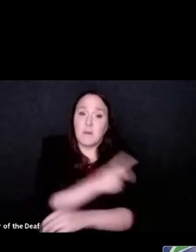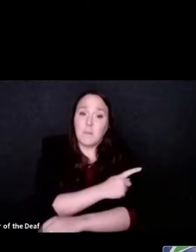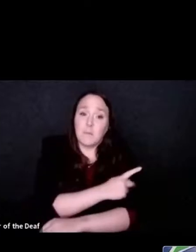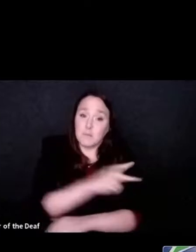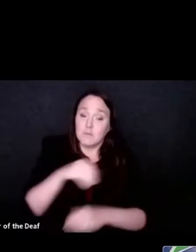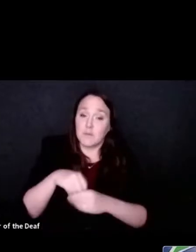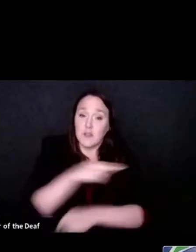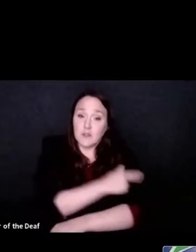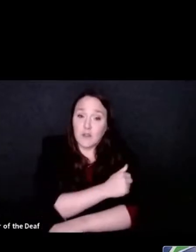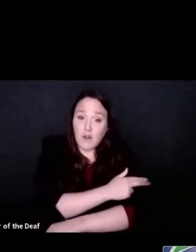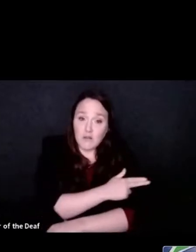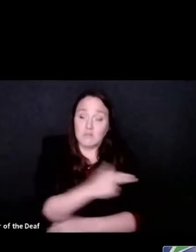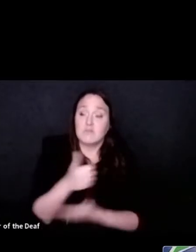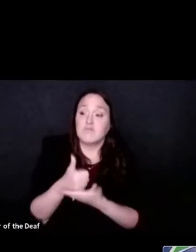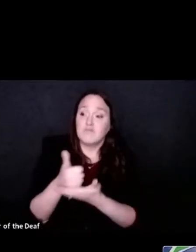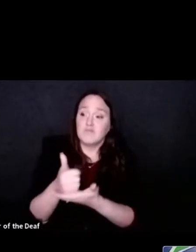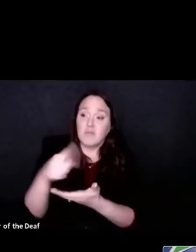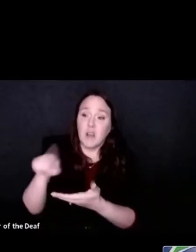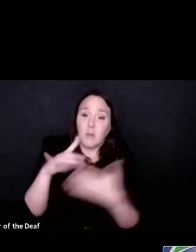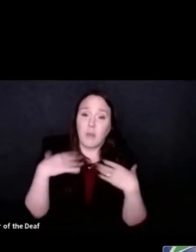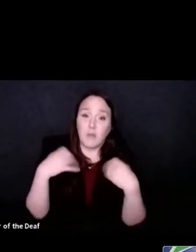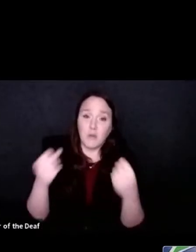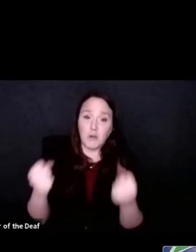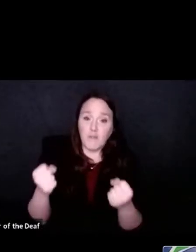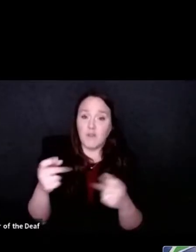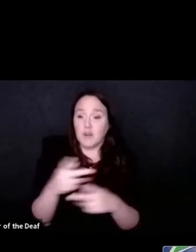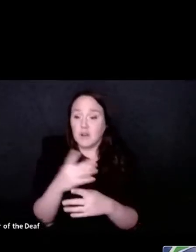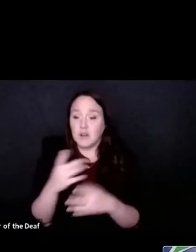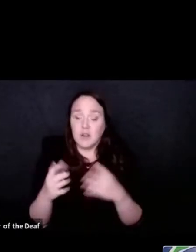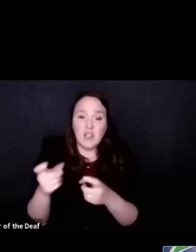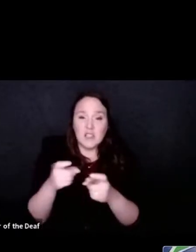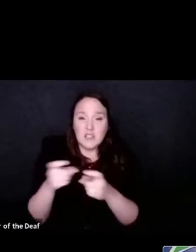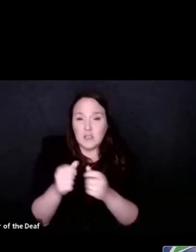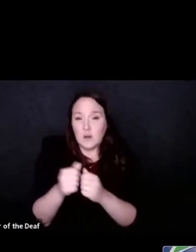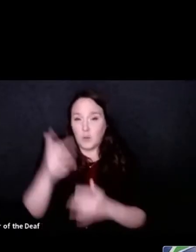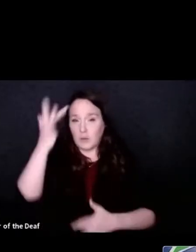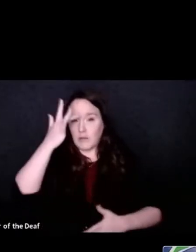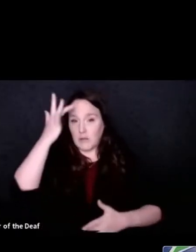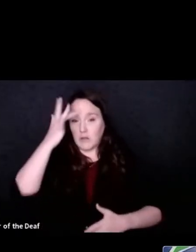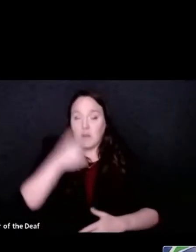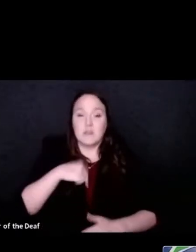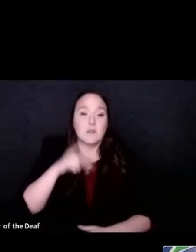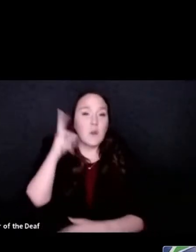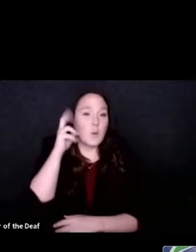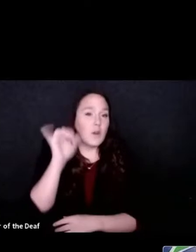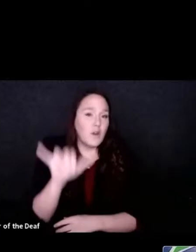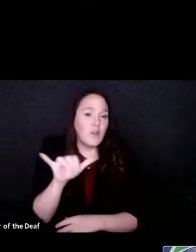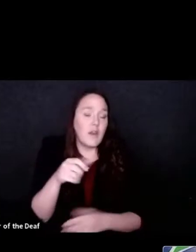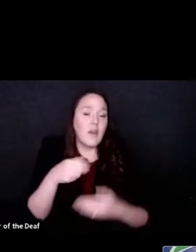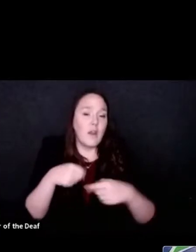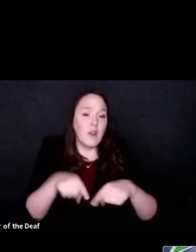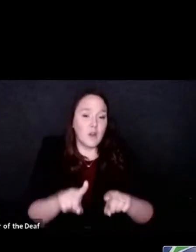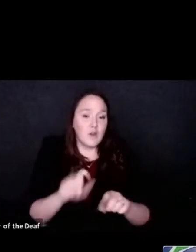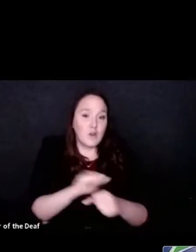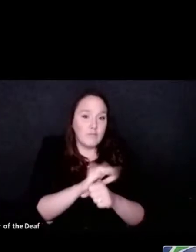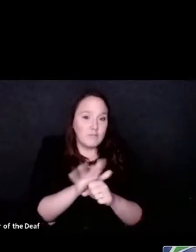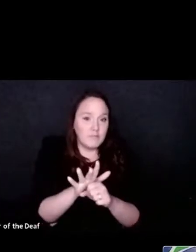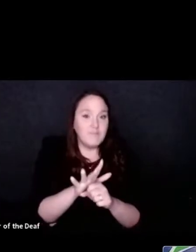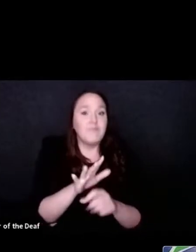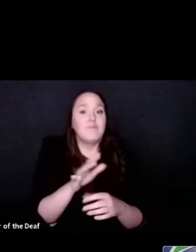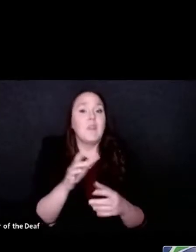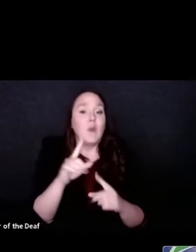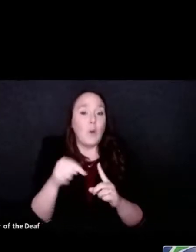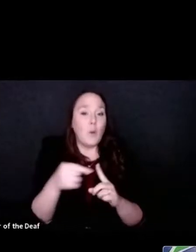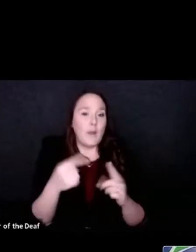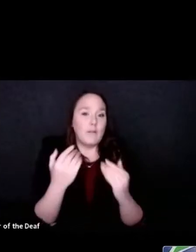to help them navigate and recover from their illness. We learned that and heard that loud and clear during the COVID pandemic when visitation